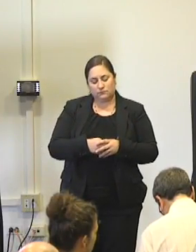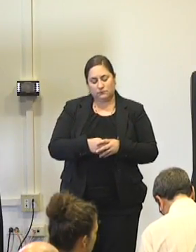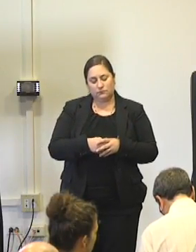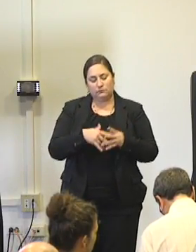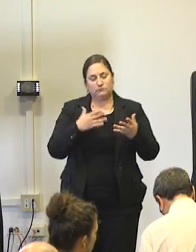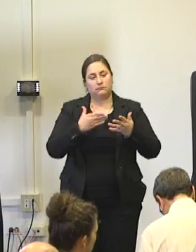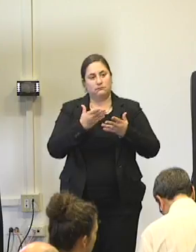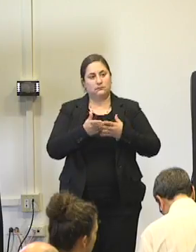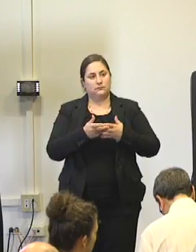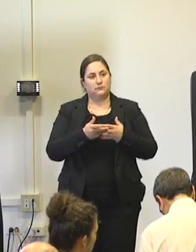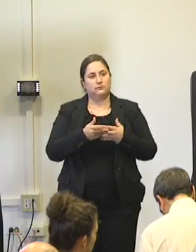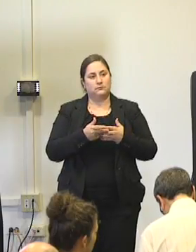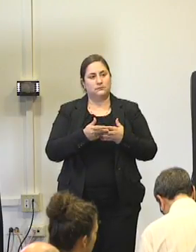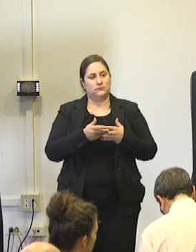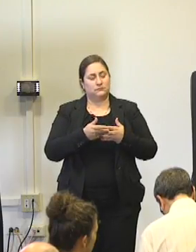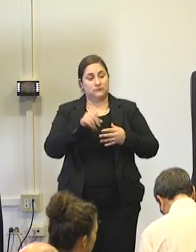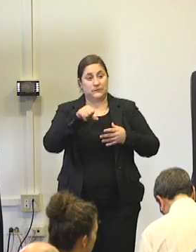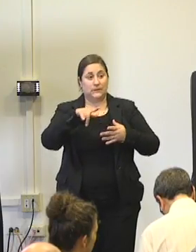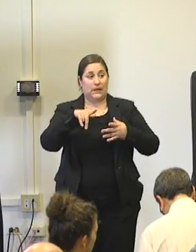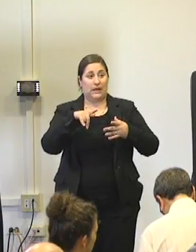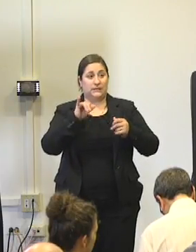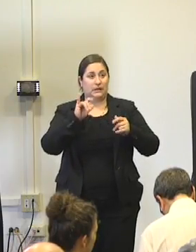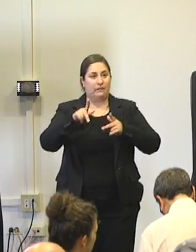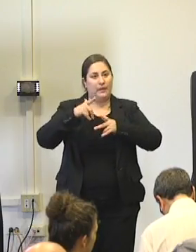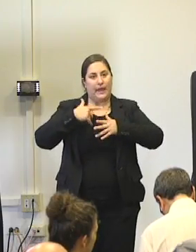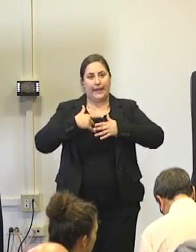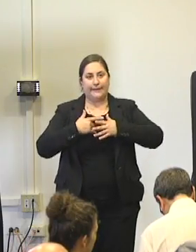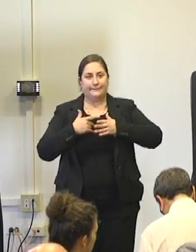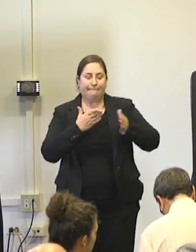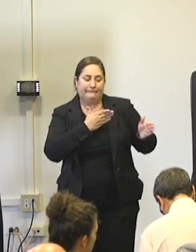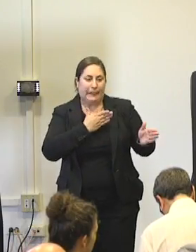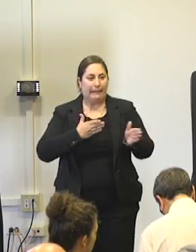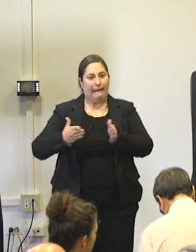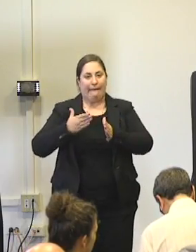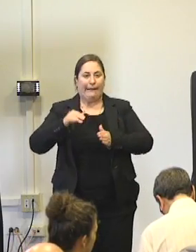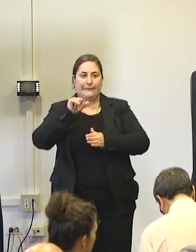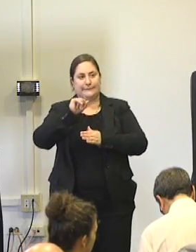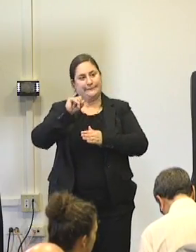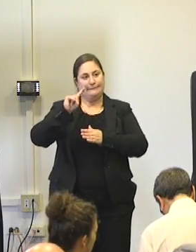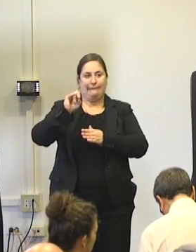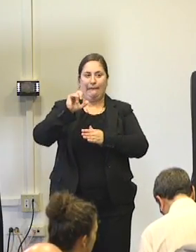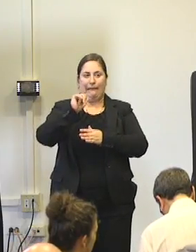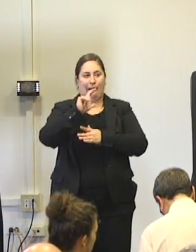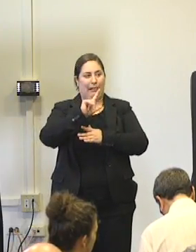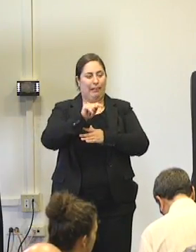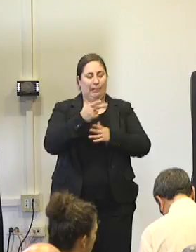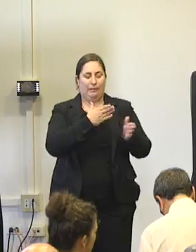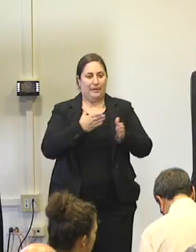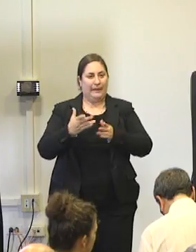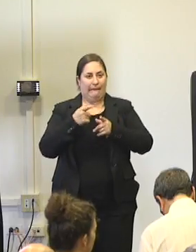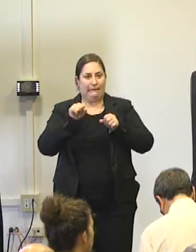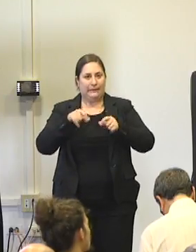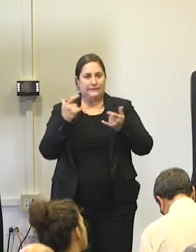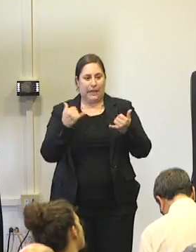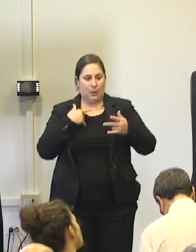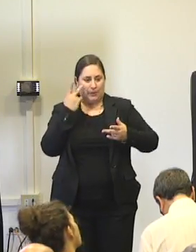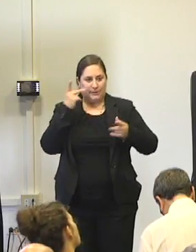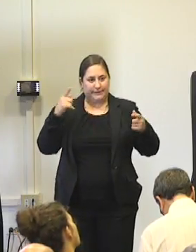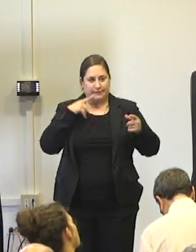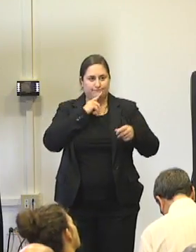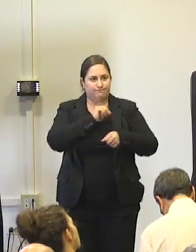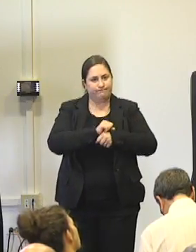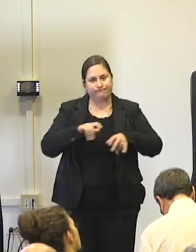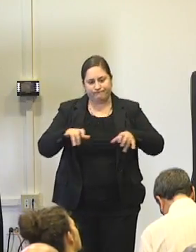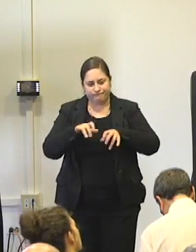the enactment of this stealth project that you so skillfully map out, but also